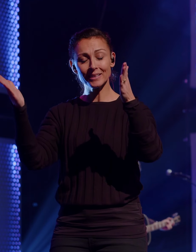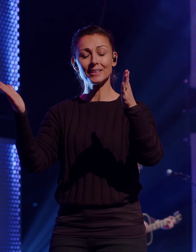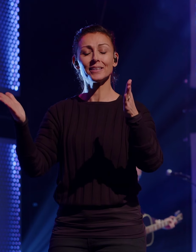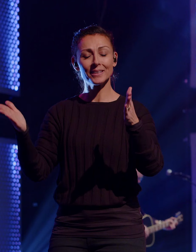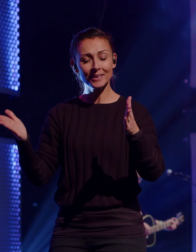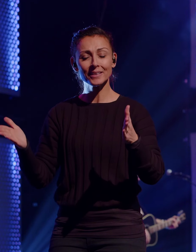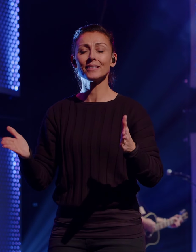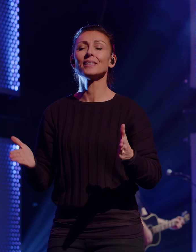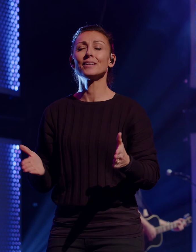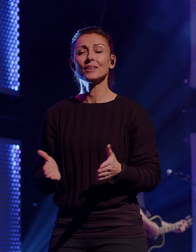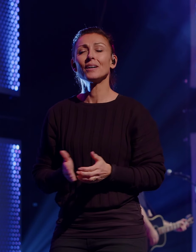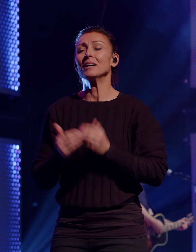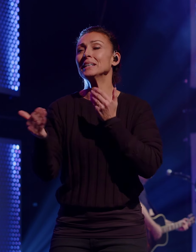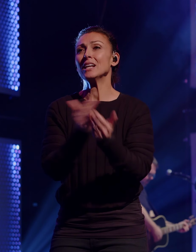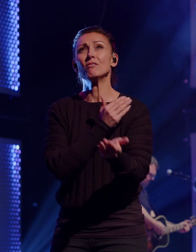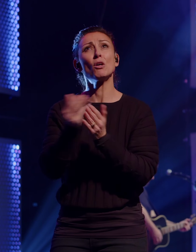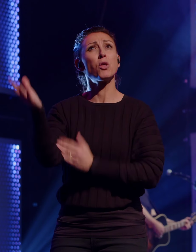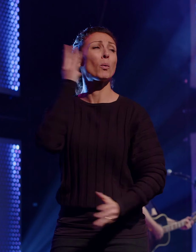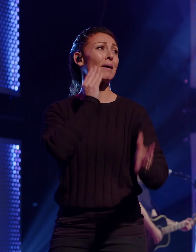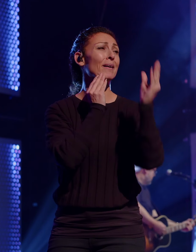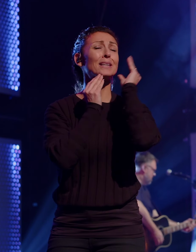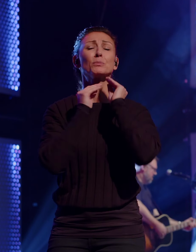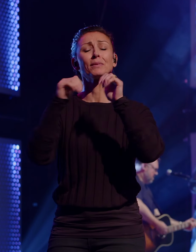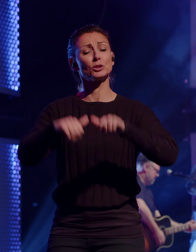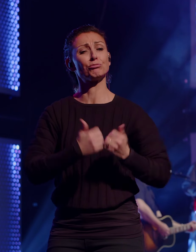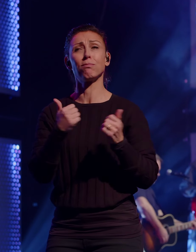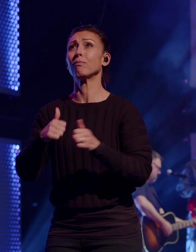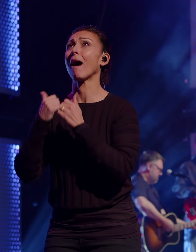hallelujah. In the middle of the storm,